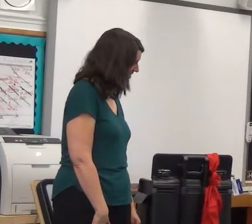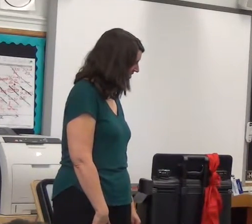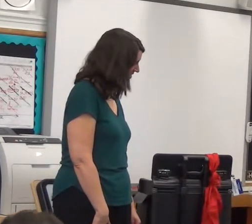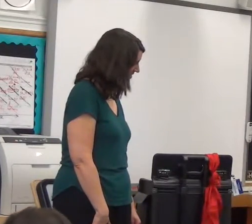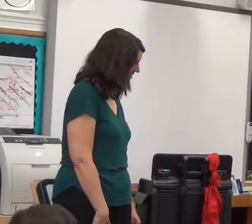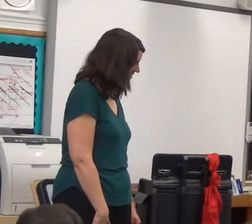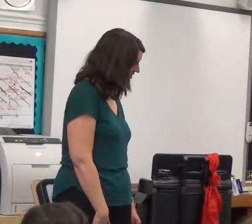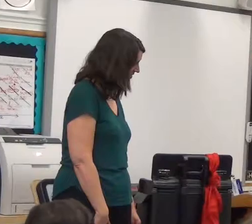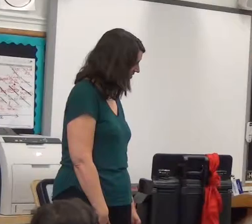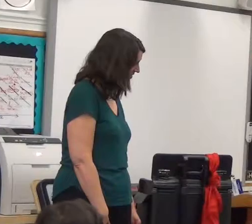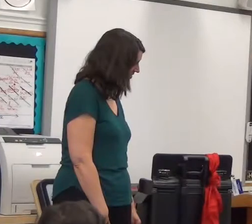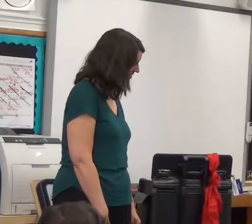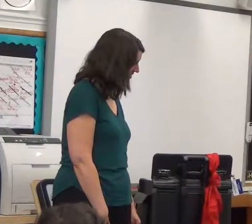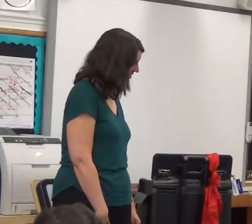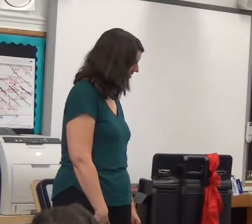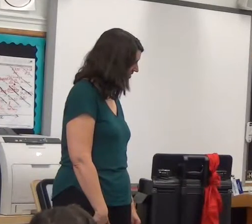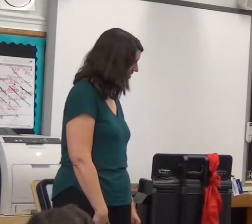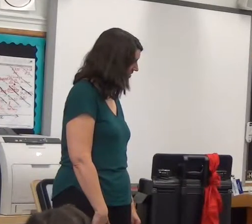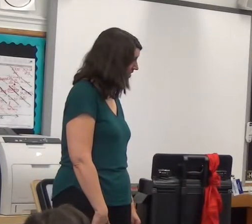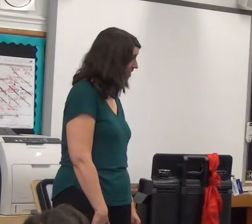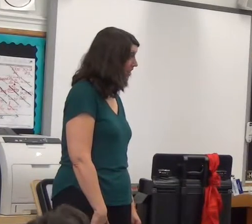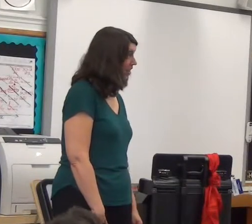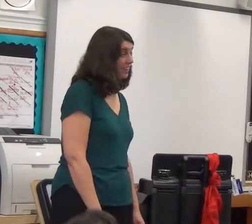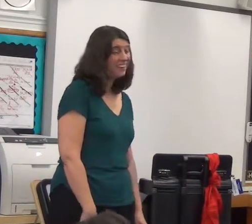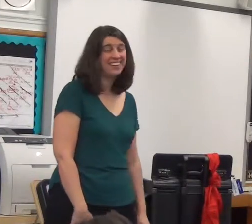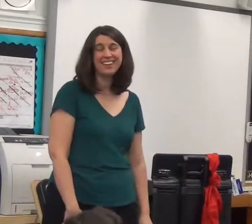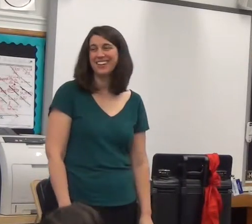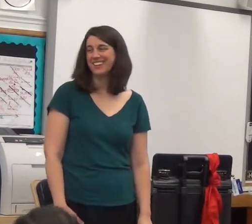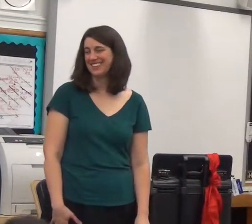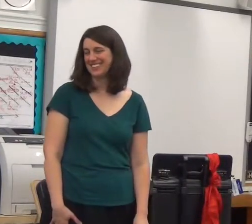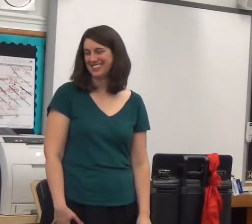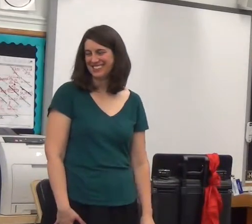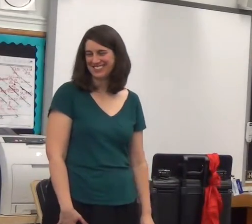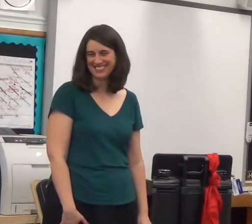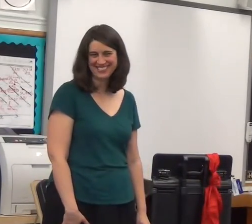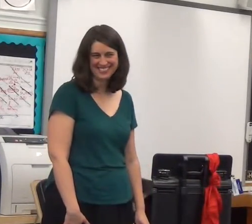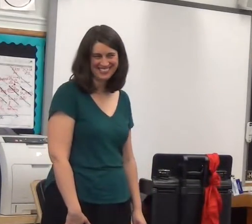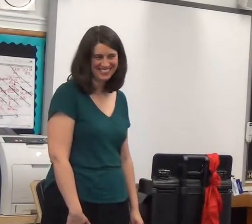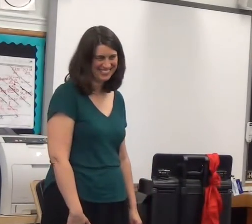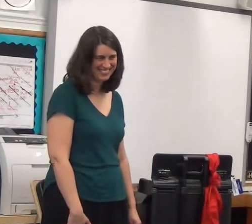Hang on to this one. Take that wand. Just sort of give it a little... Oh, hold on.